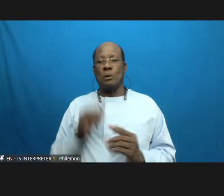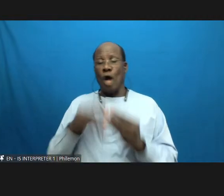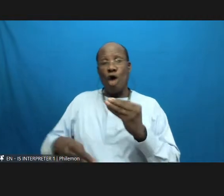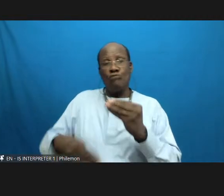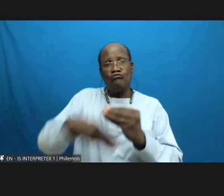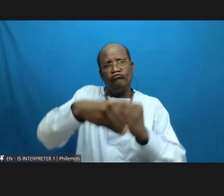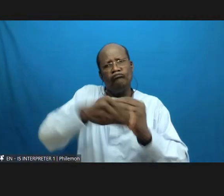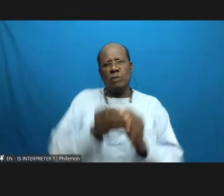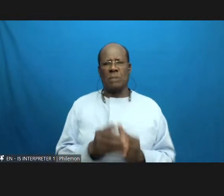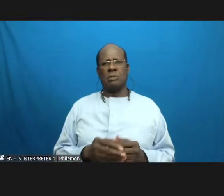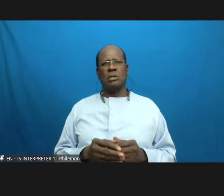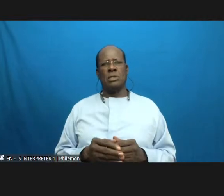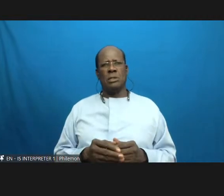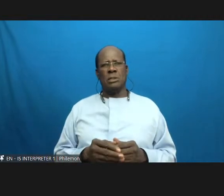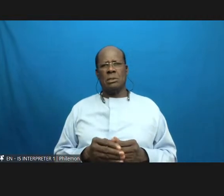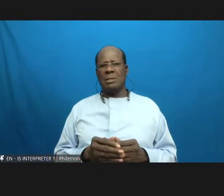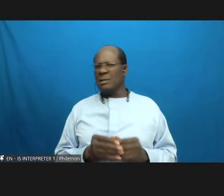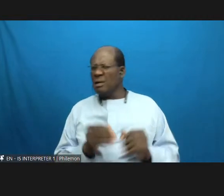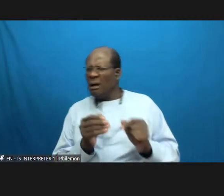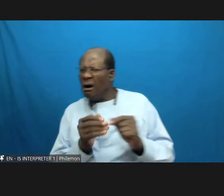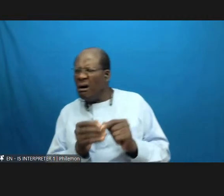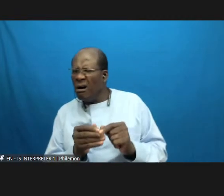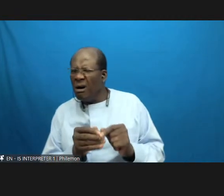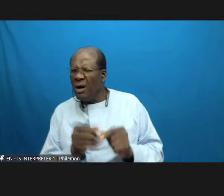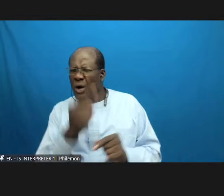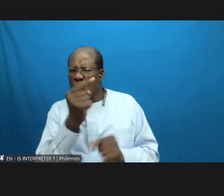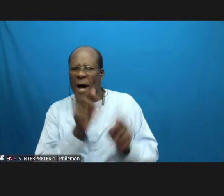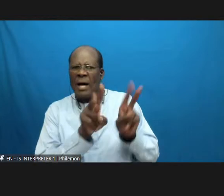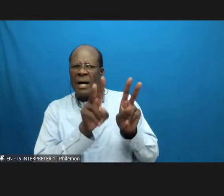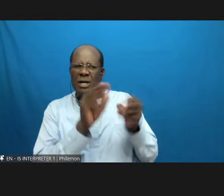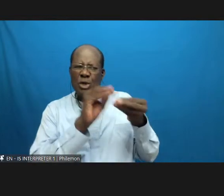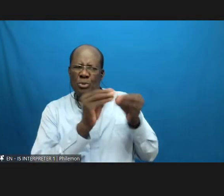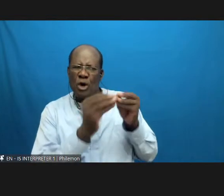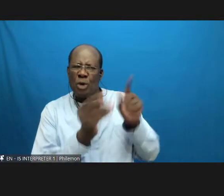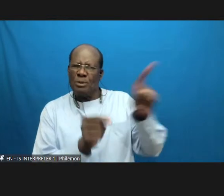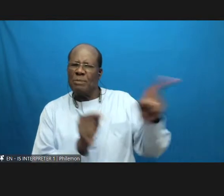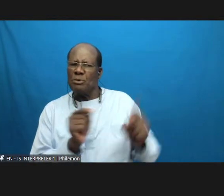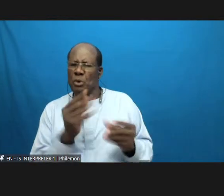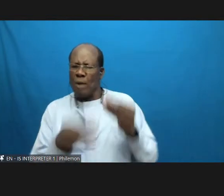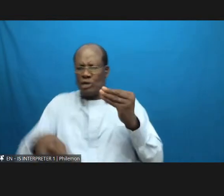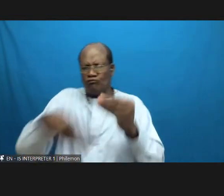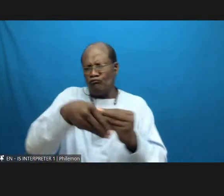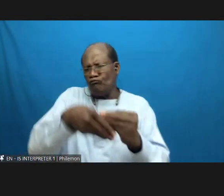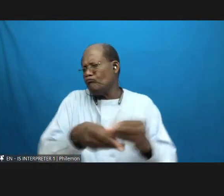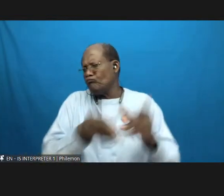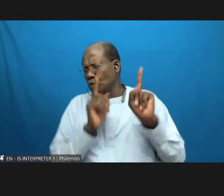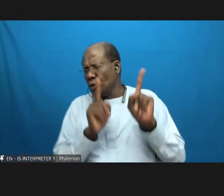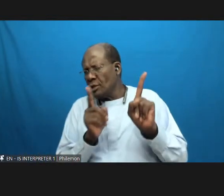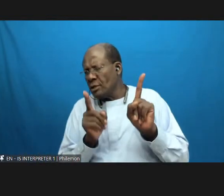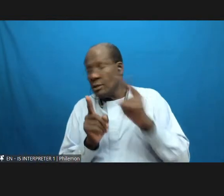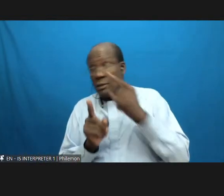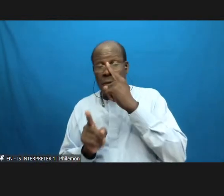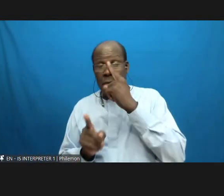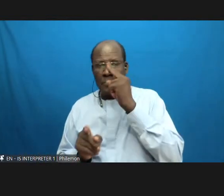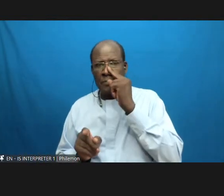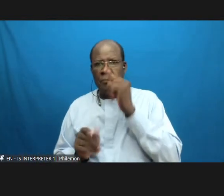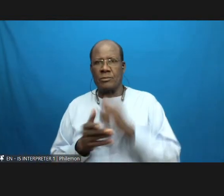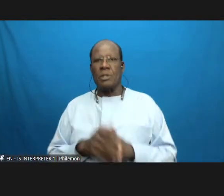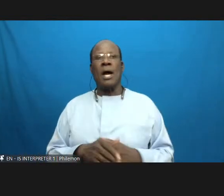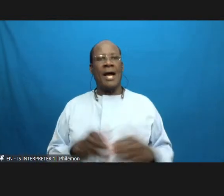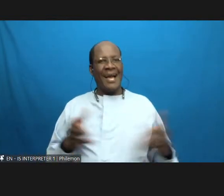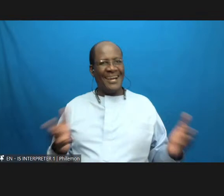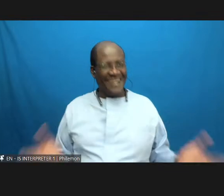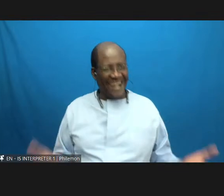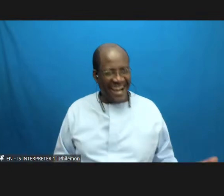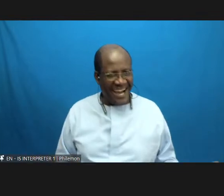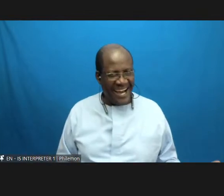is missing that we could put there is the element of meaningful and engagement of persons